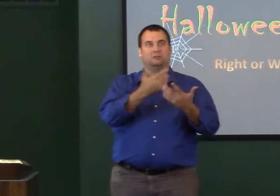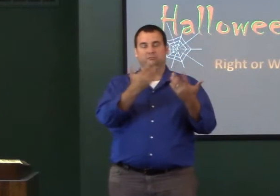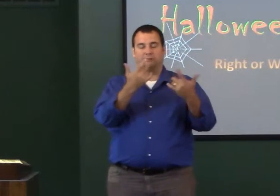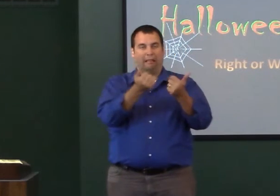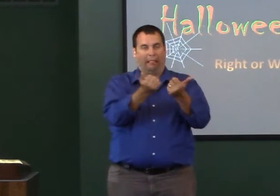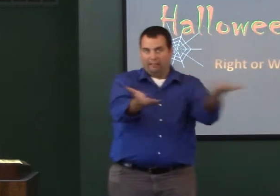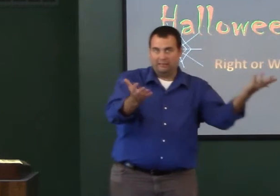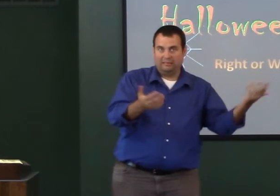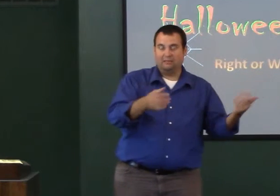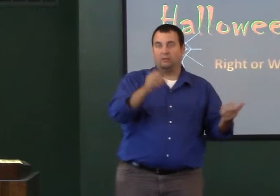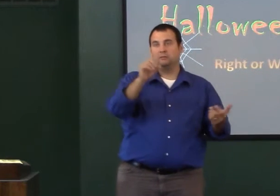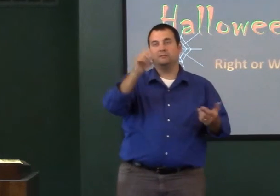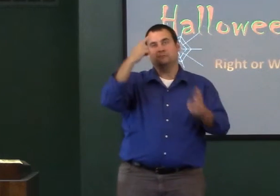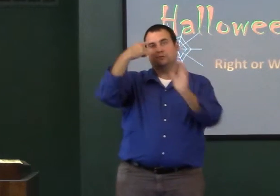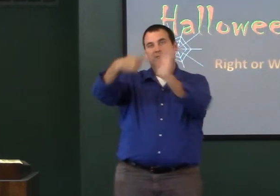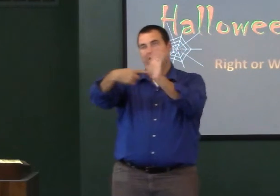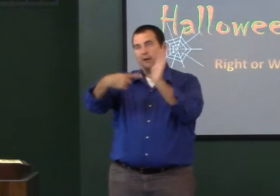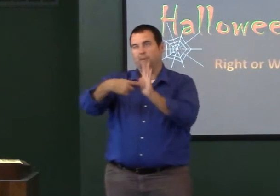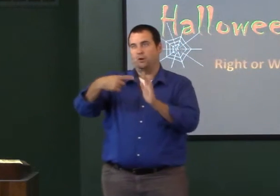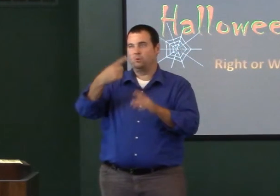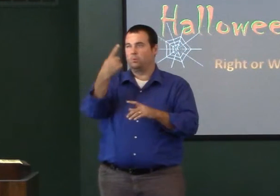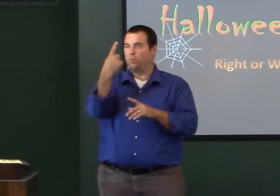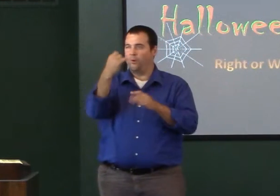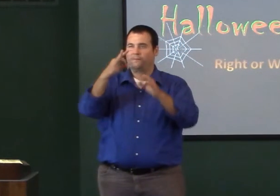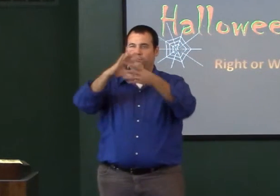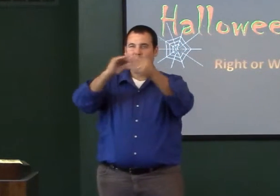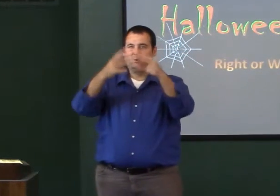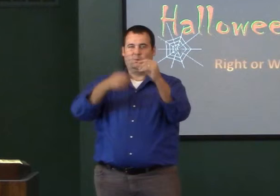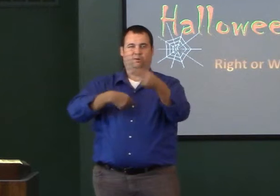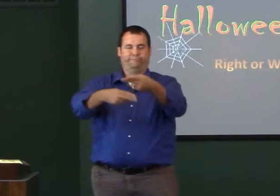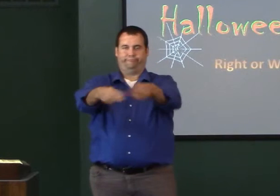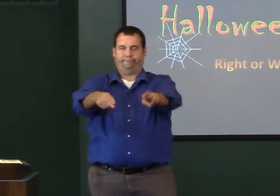the worship of the devil, anything related.